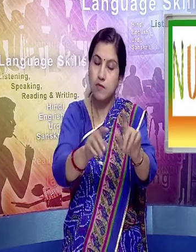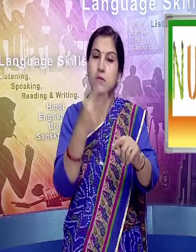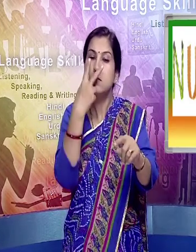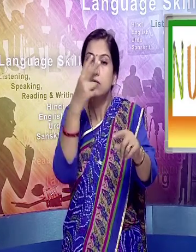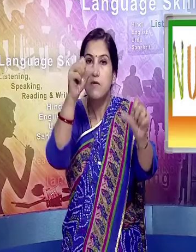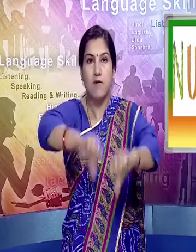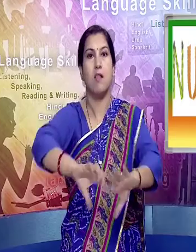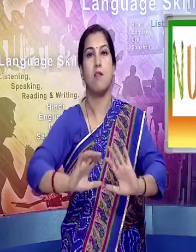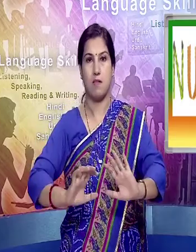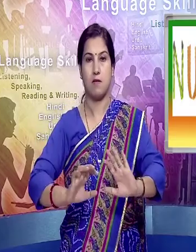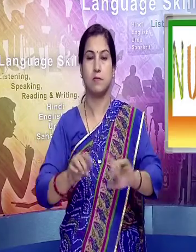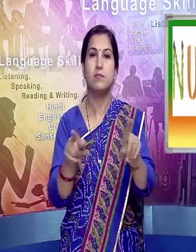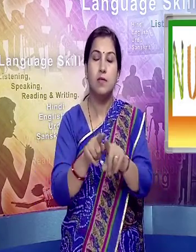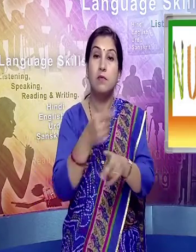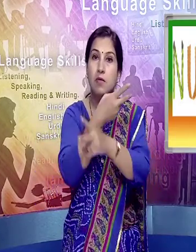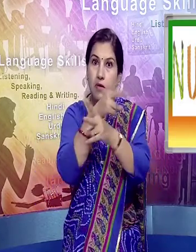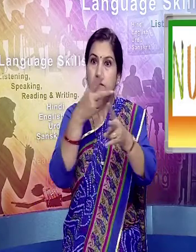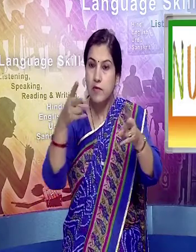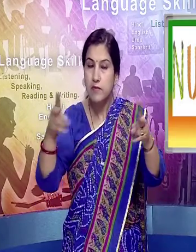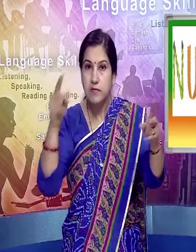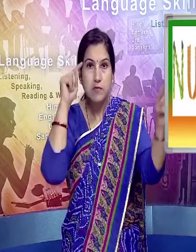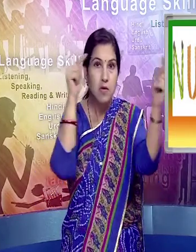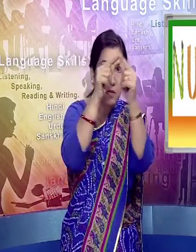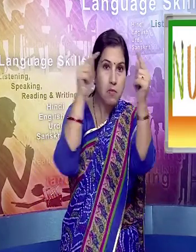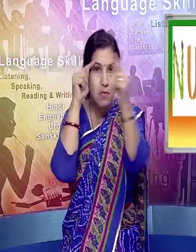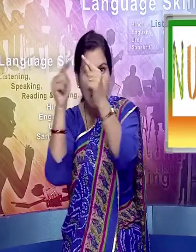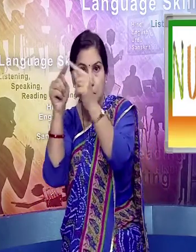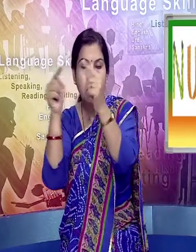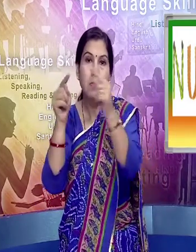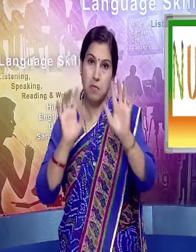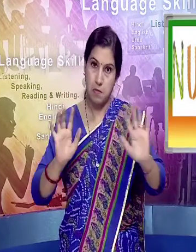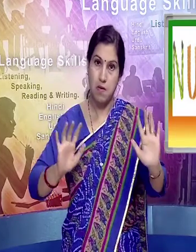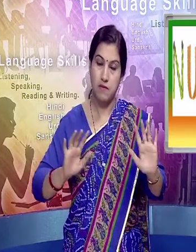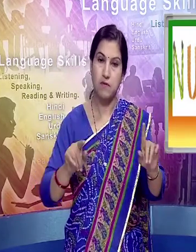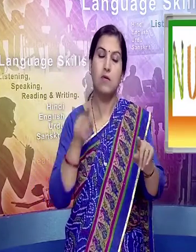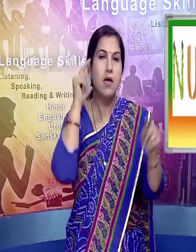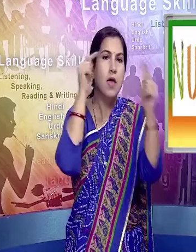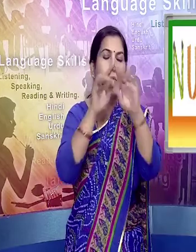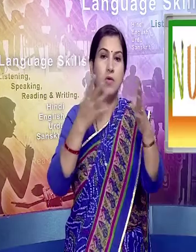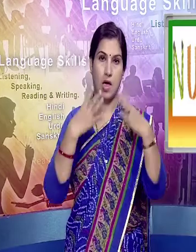and used for a variety of purposes to keep the body healthy and disease-free.